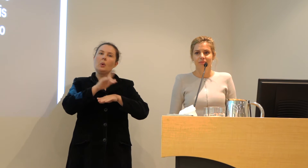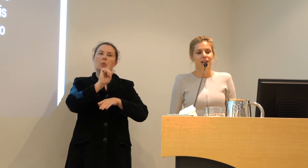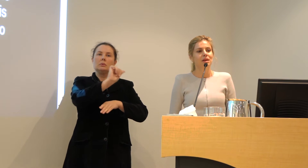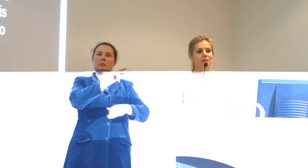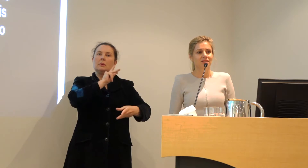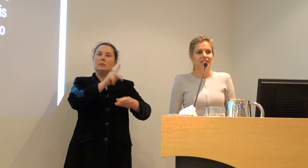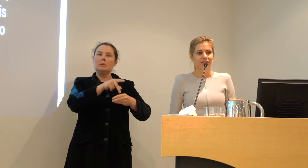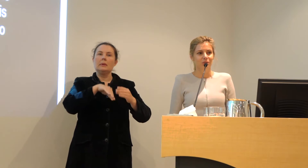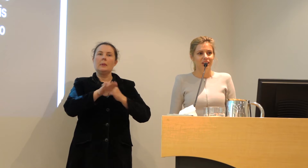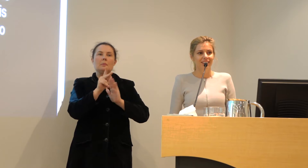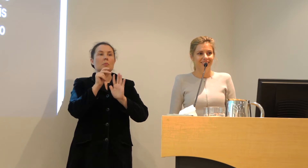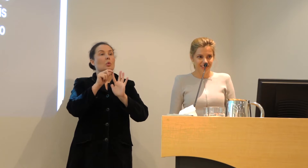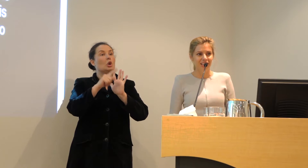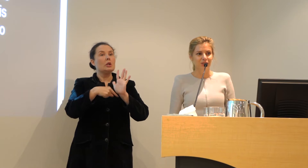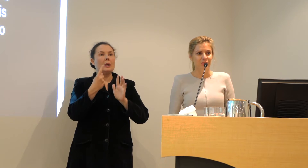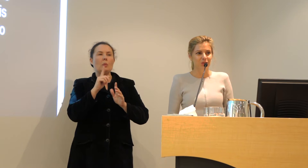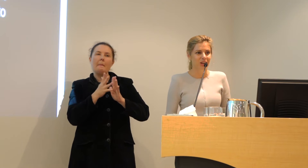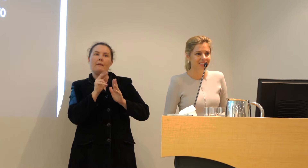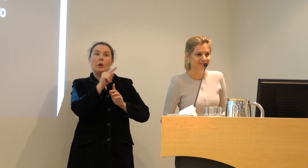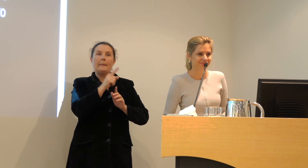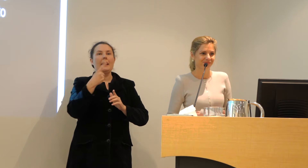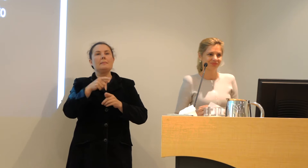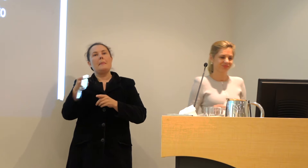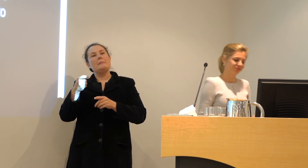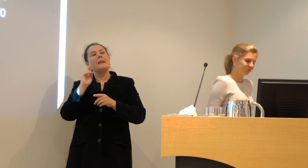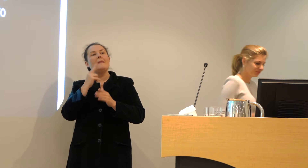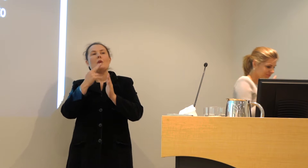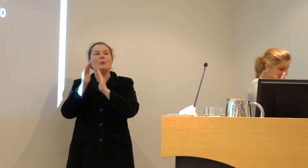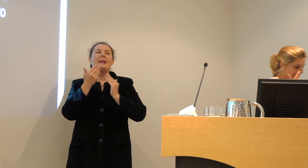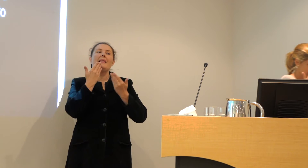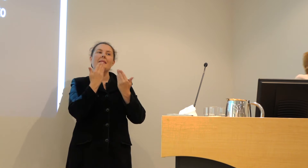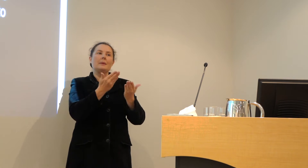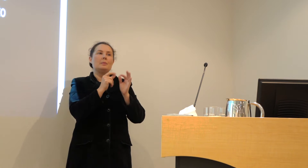for him and members of the deaf community. Thanks very much, Brent.